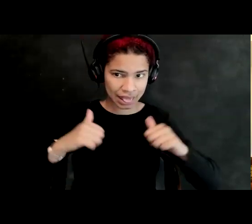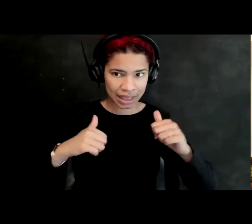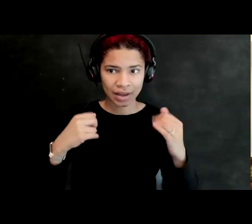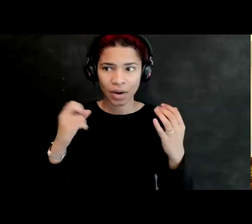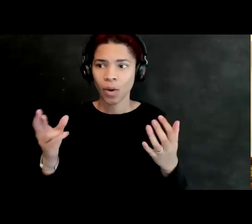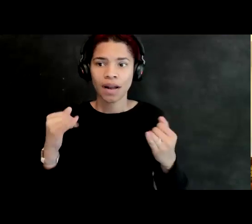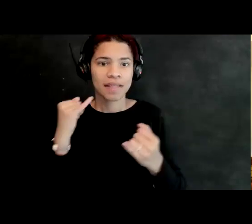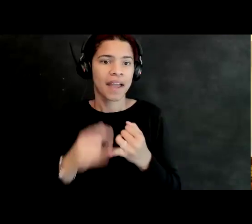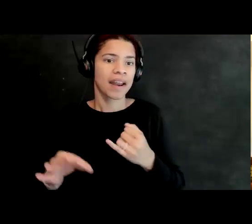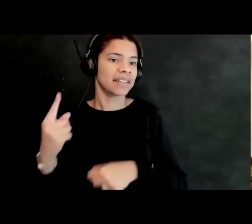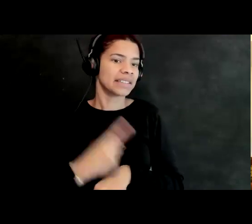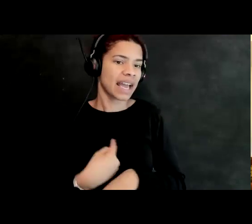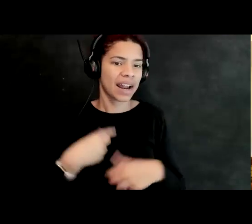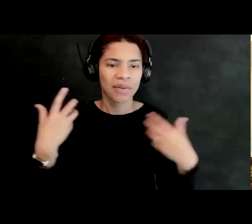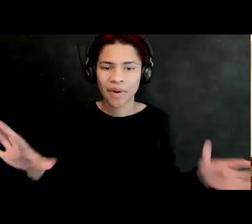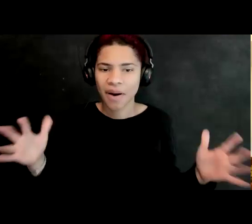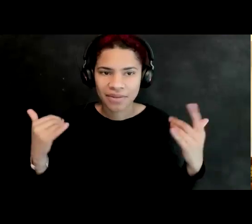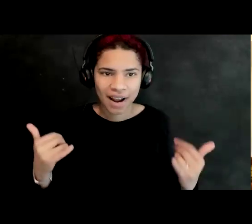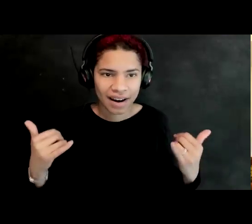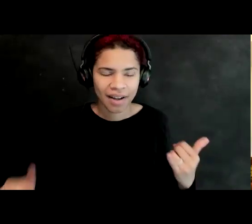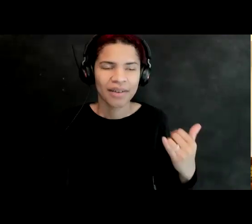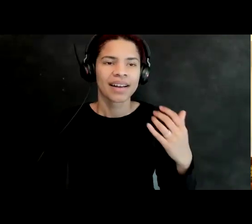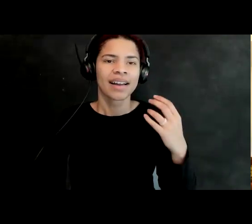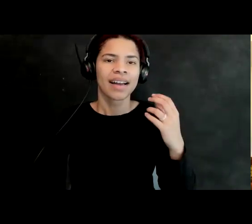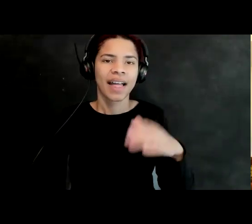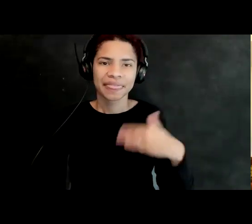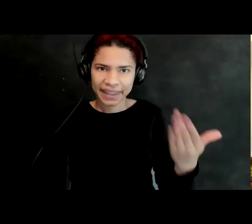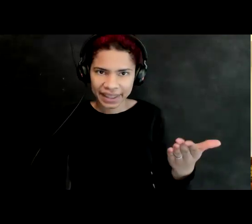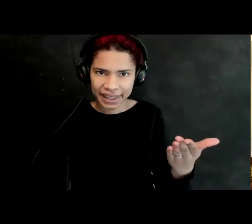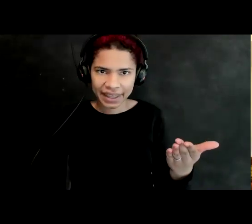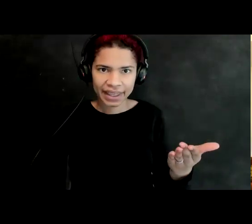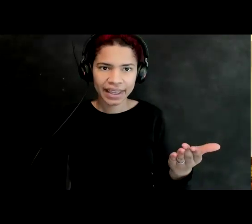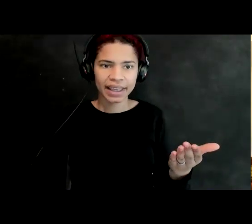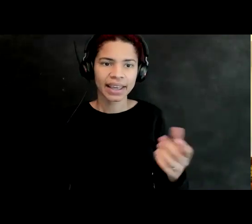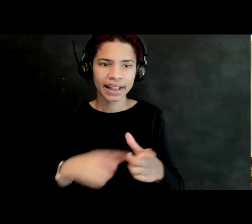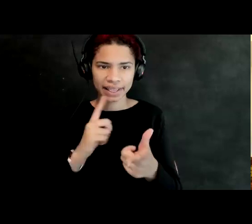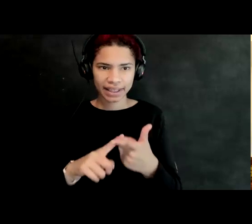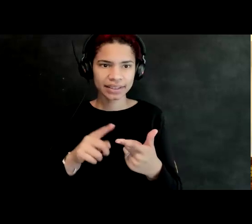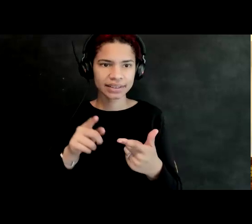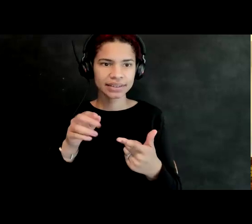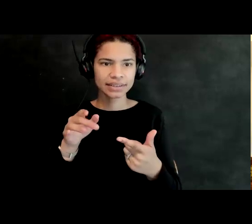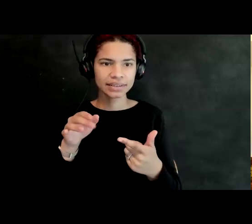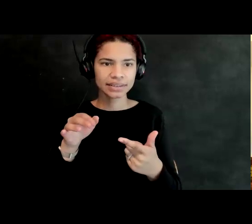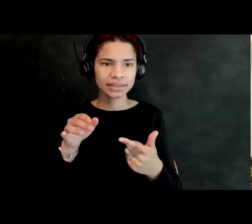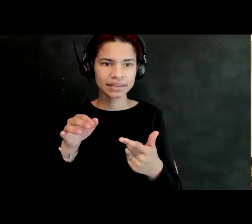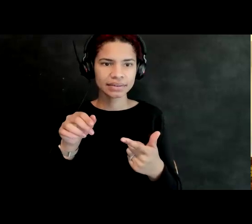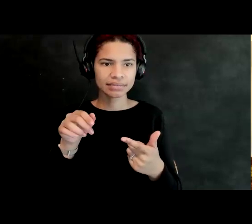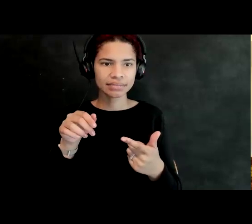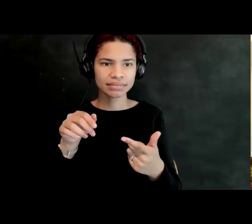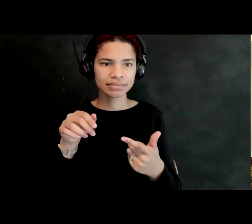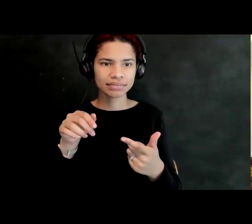feel like doing this right now. And then you do it, and and there's just, I don't know, you start